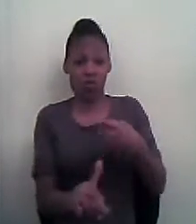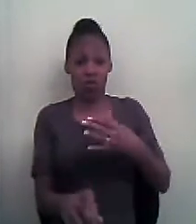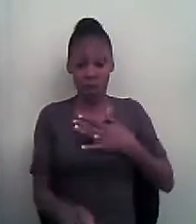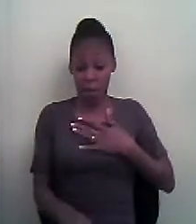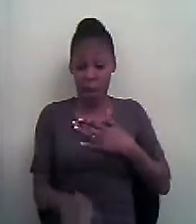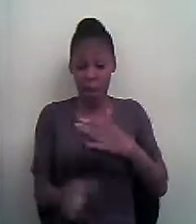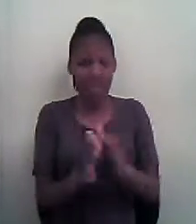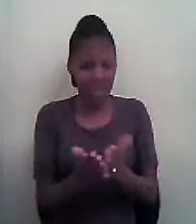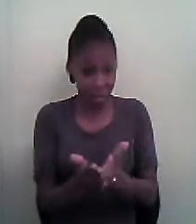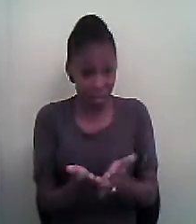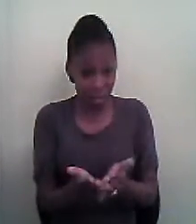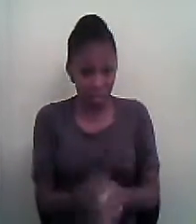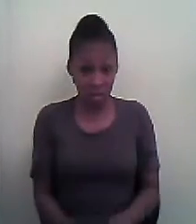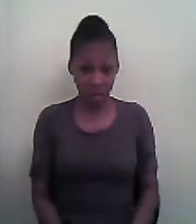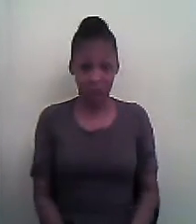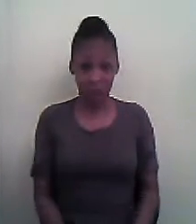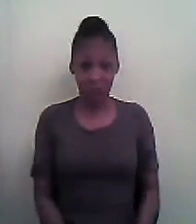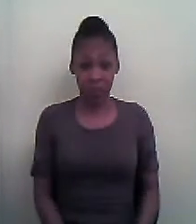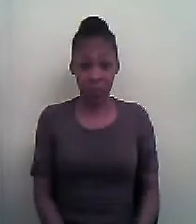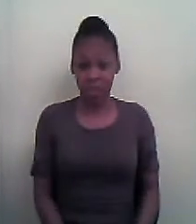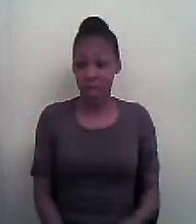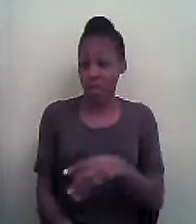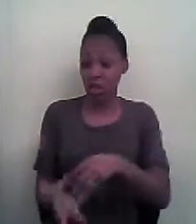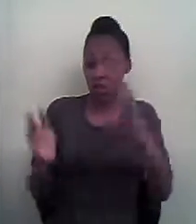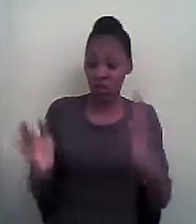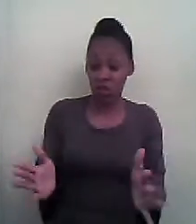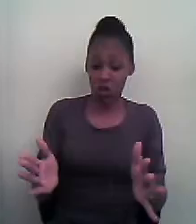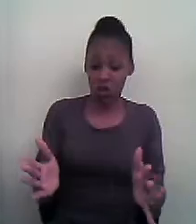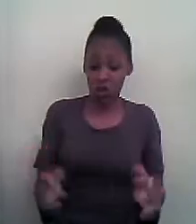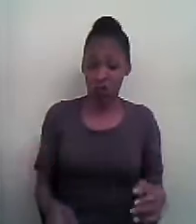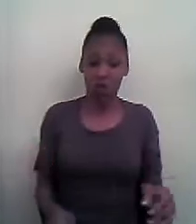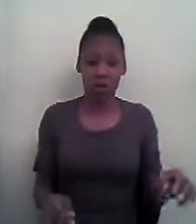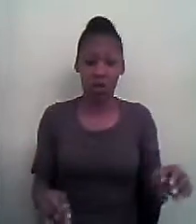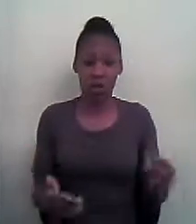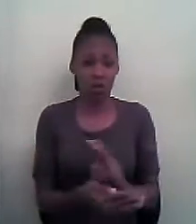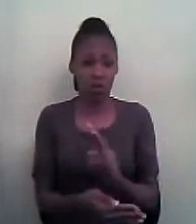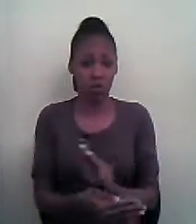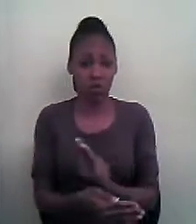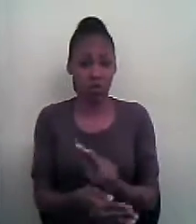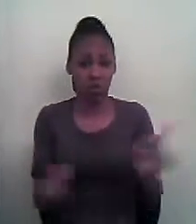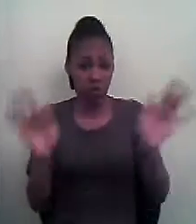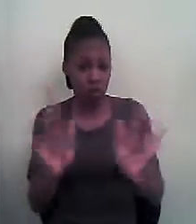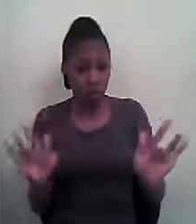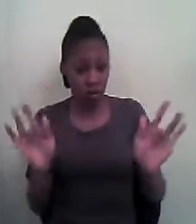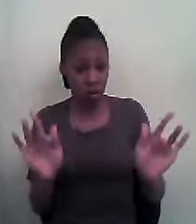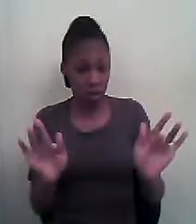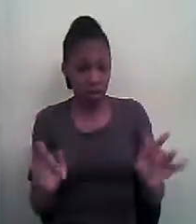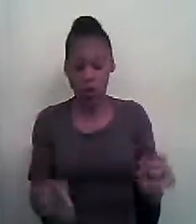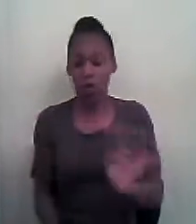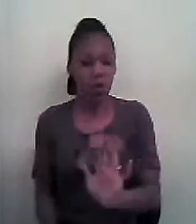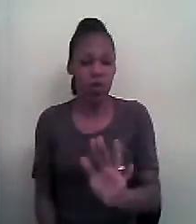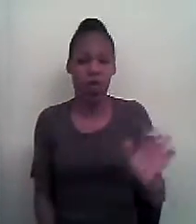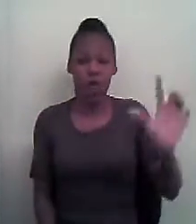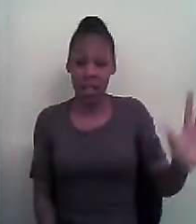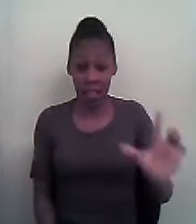use the computer system in the library instead of looking on the web, even though I know the web is the way of the future. I'm a little old-fashioned, and I